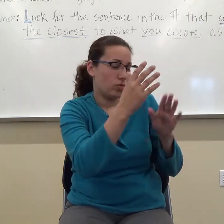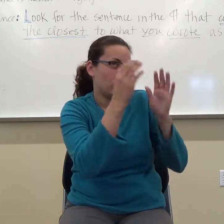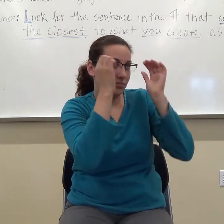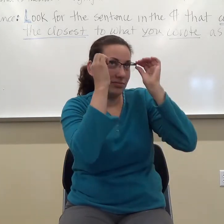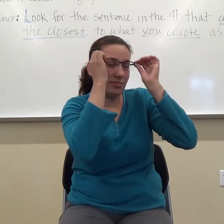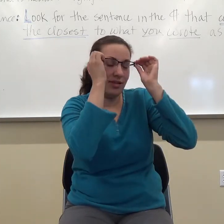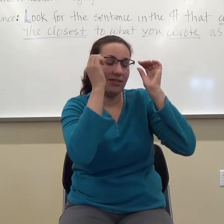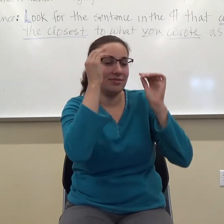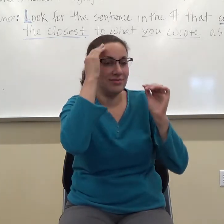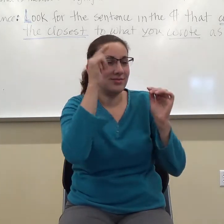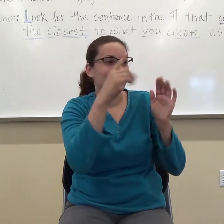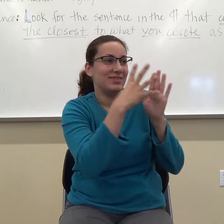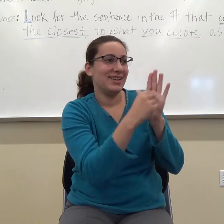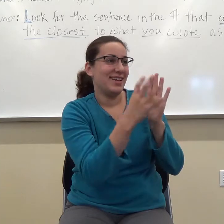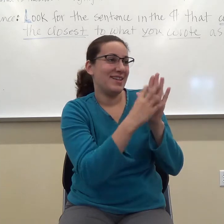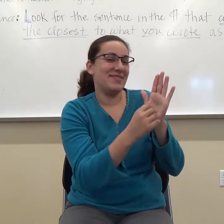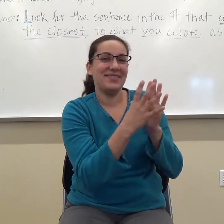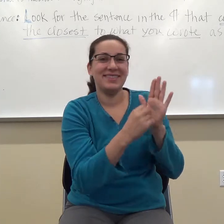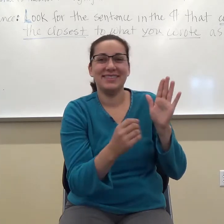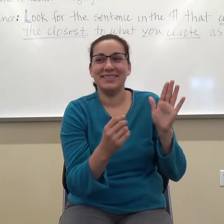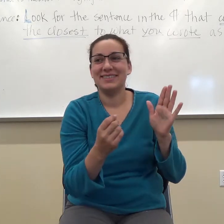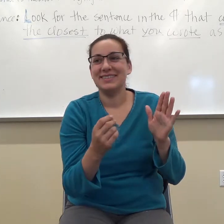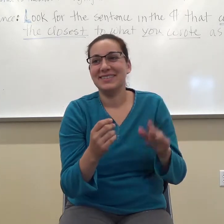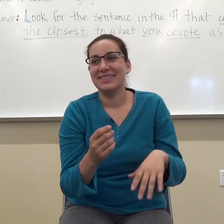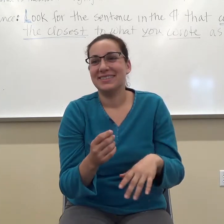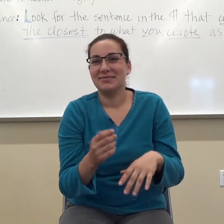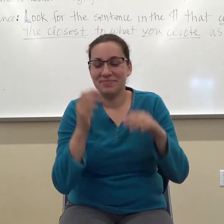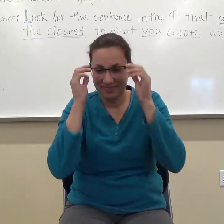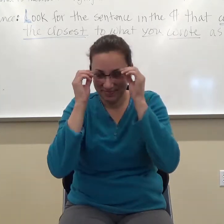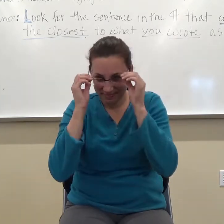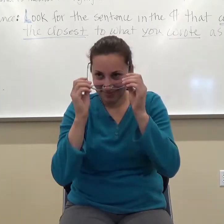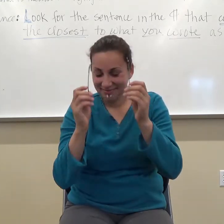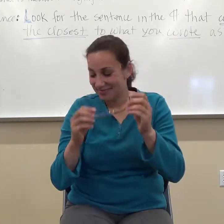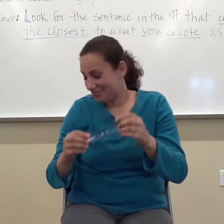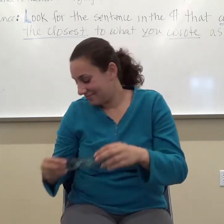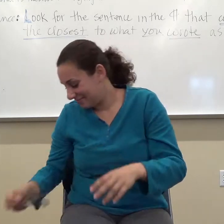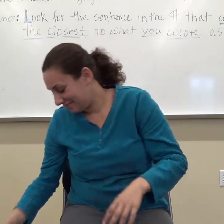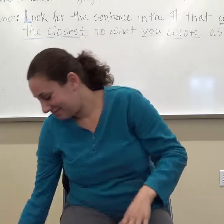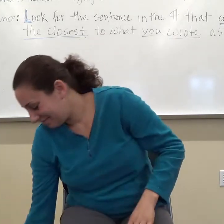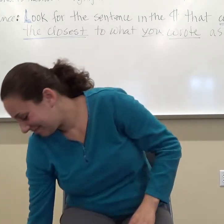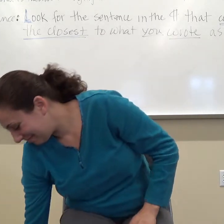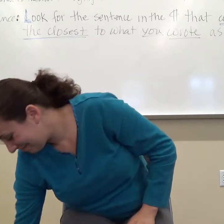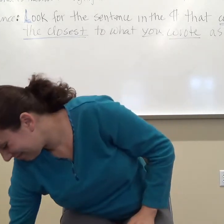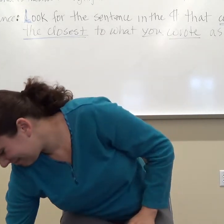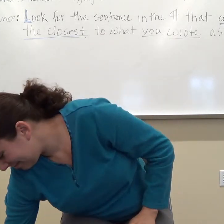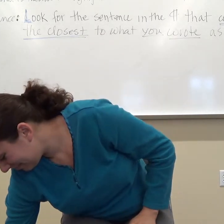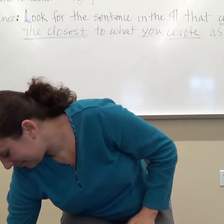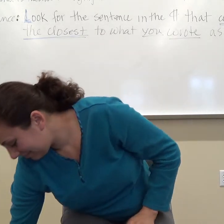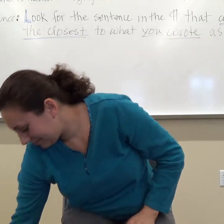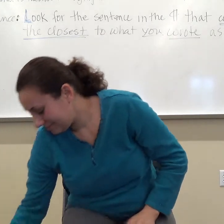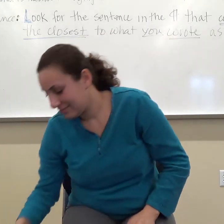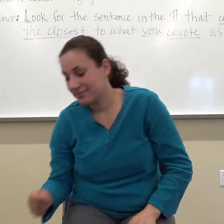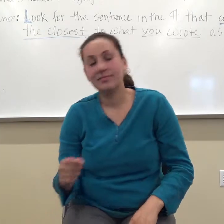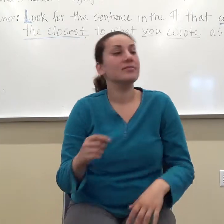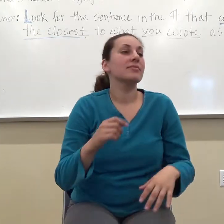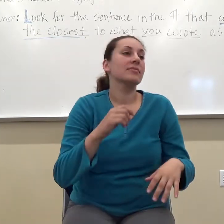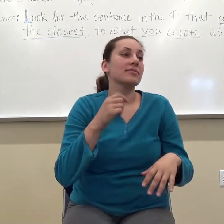notes, okay? Then find the sentence in the paragraph that comes the closest to what you wrote.